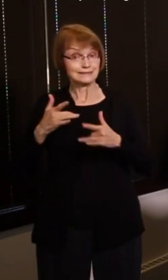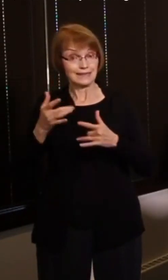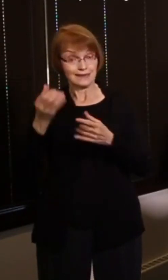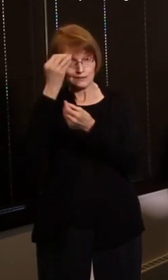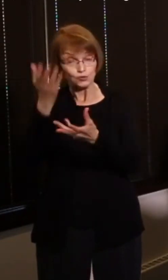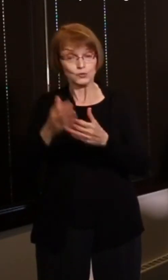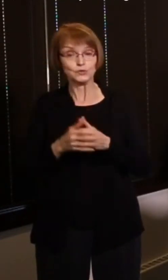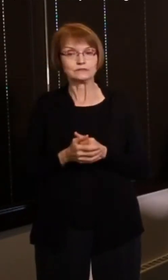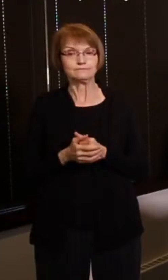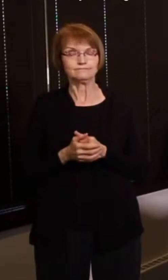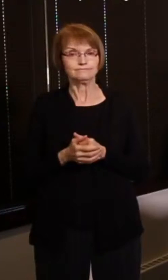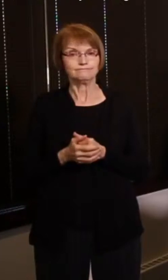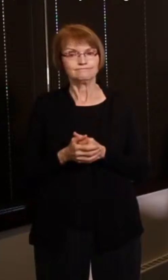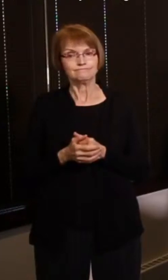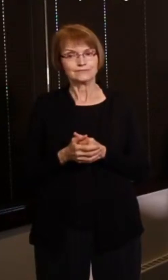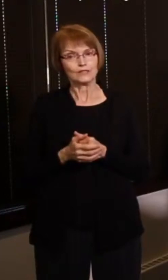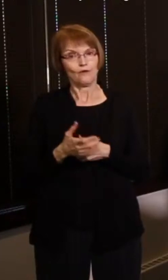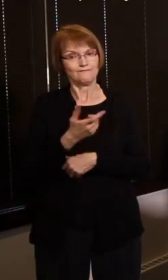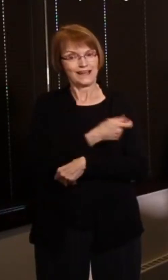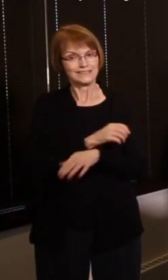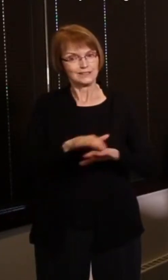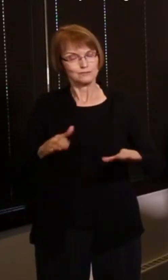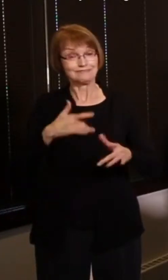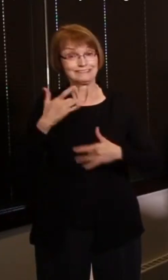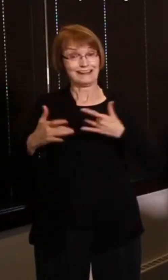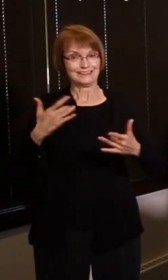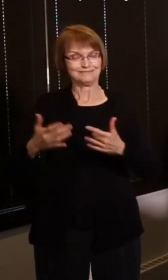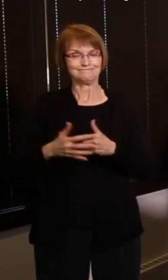news about vaccinating children.